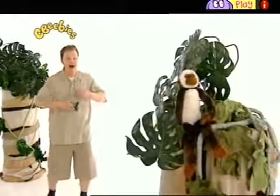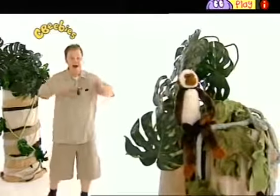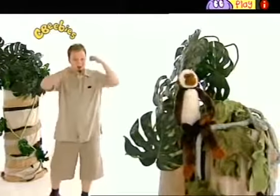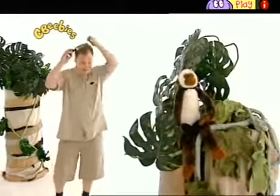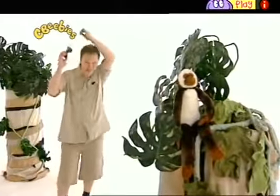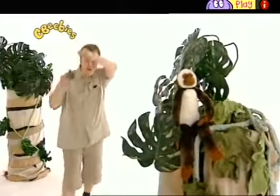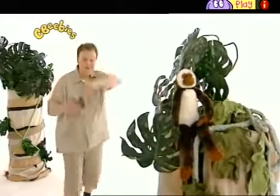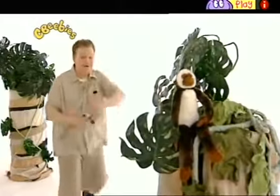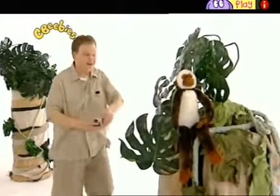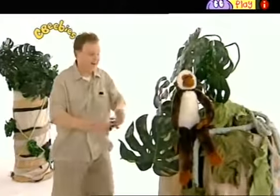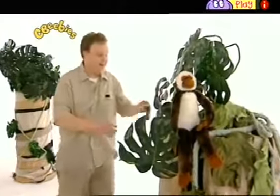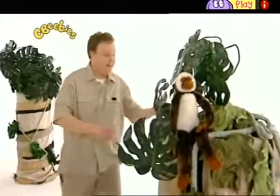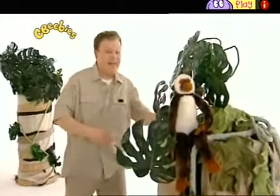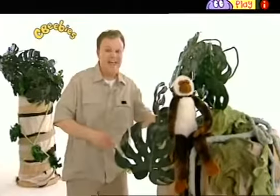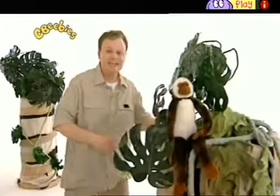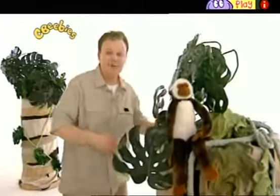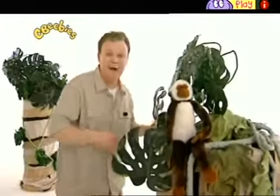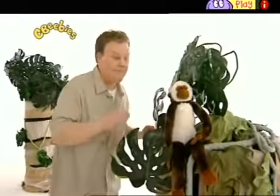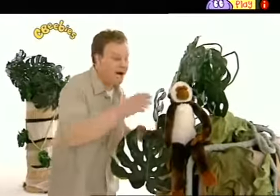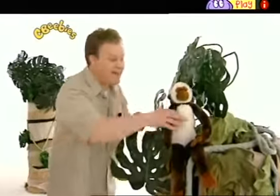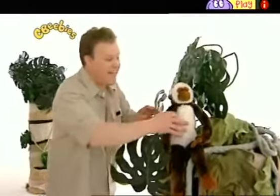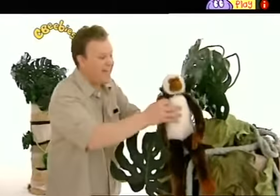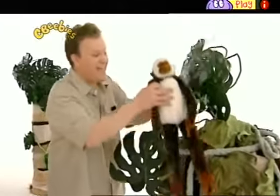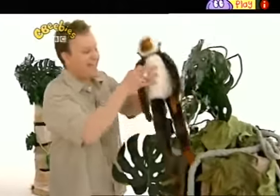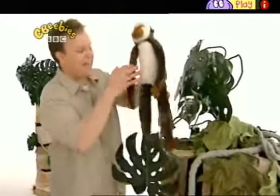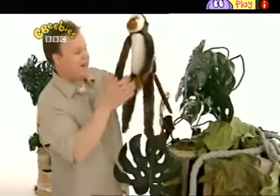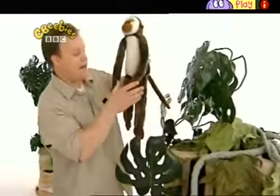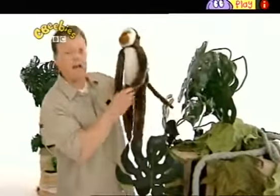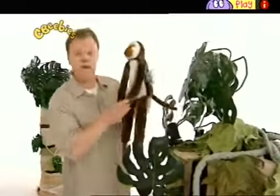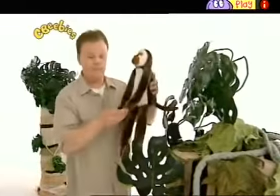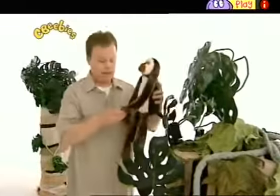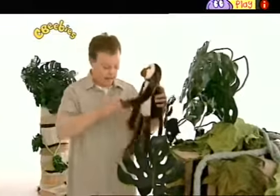Ah, look. Here's my monkey. Come on, monkey.